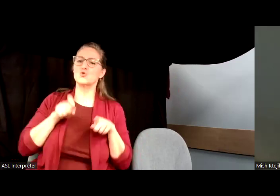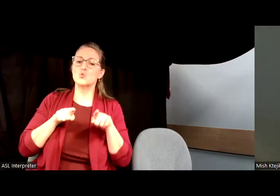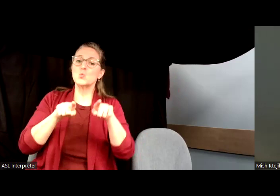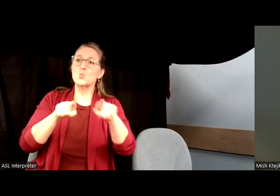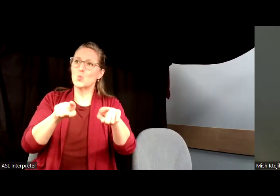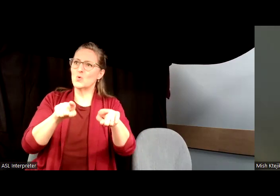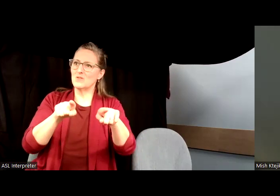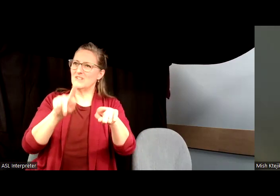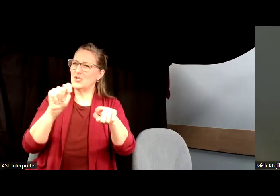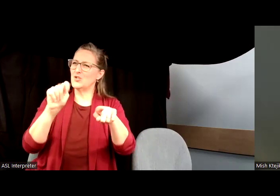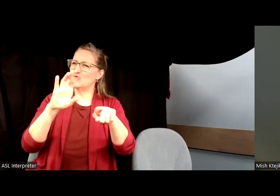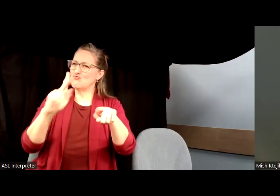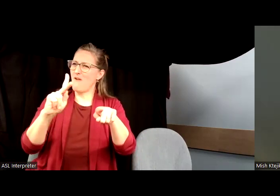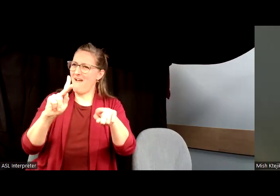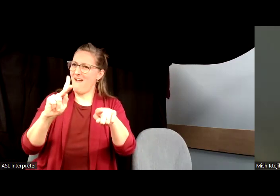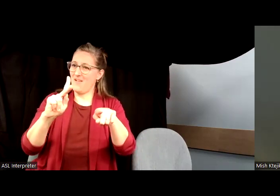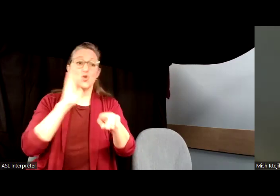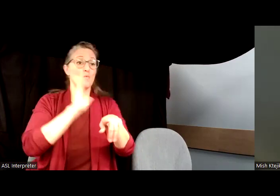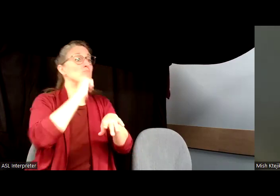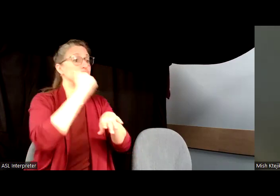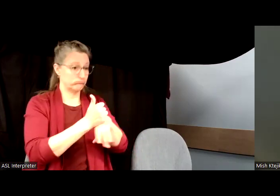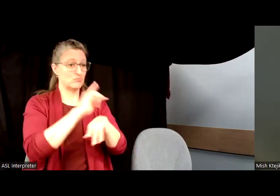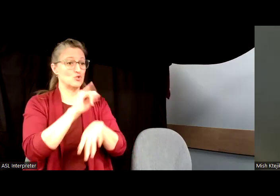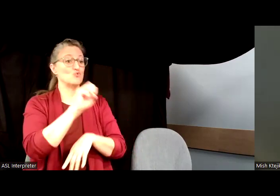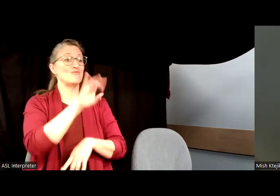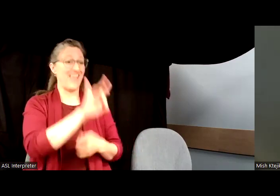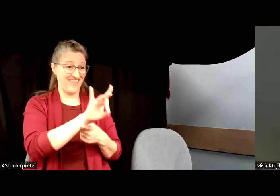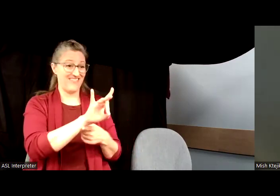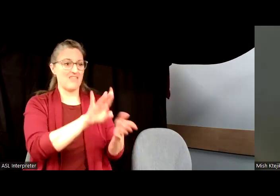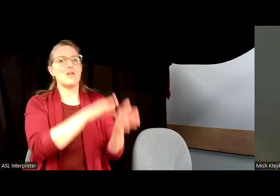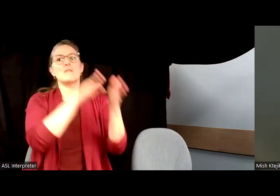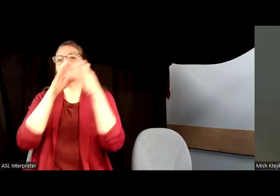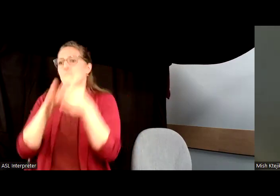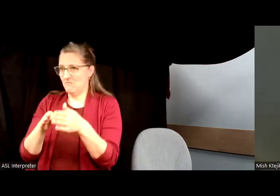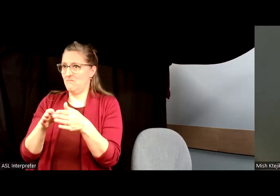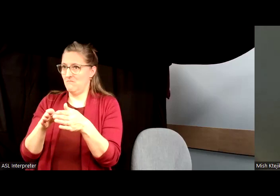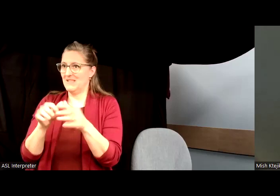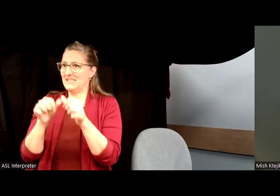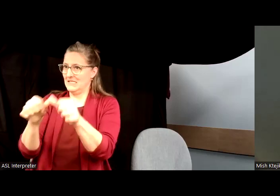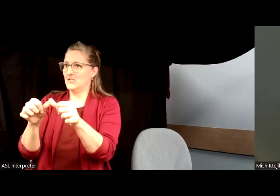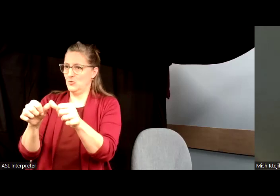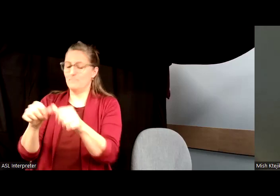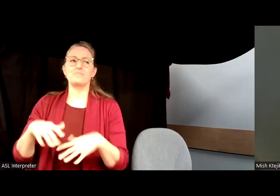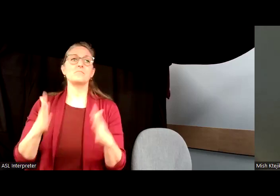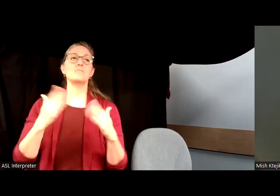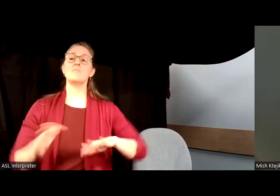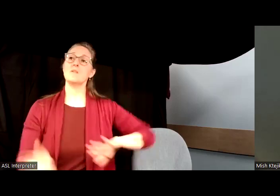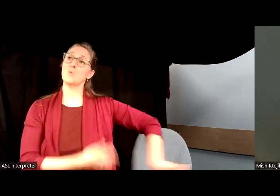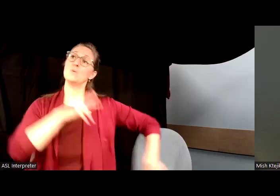because you're already going to put something in place on June 8th. Whereas the second